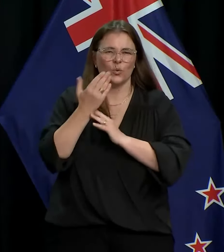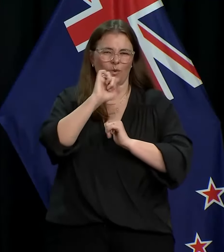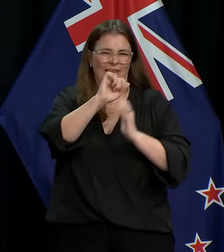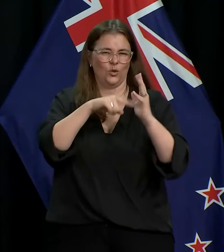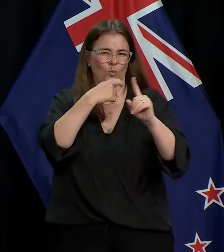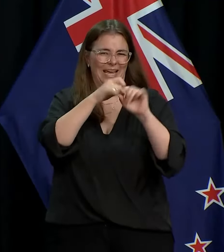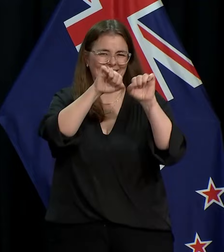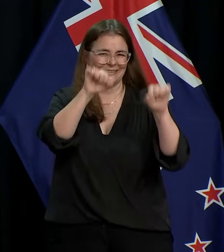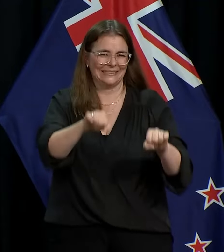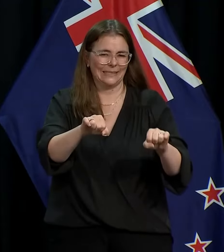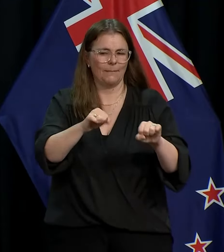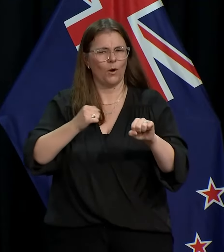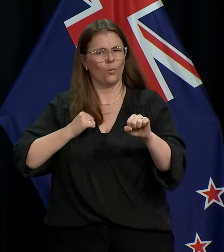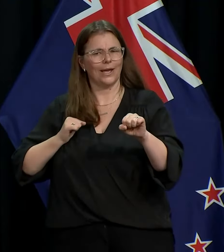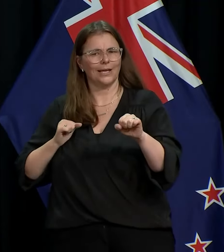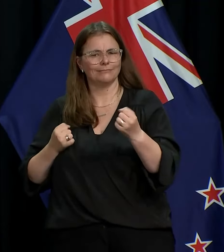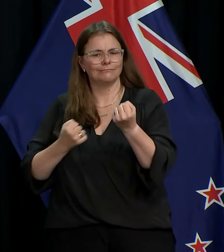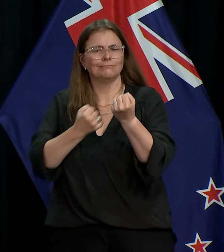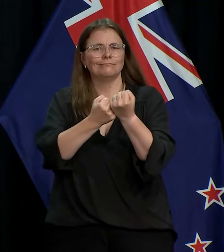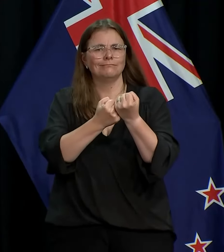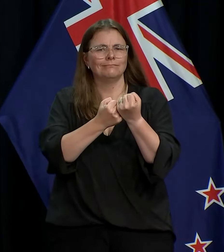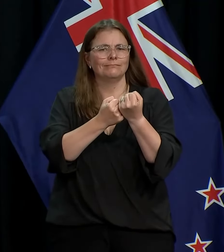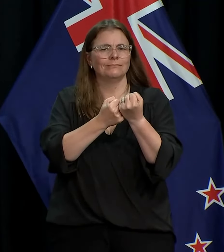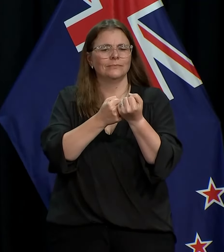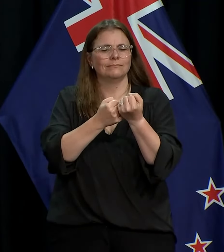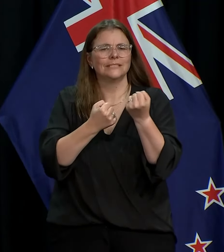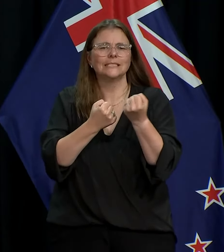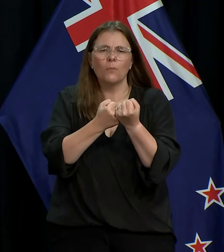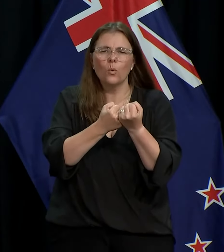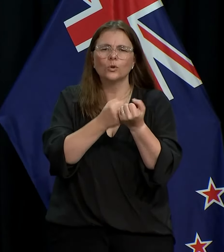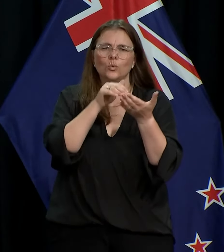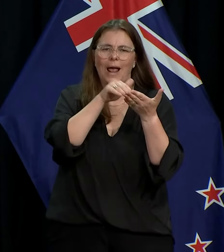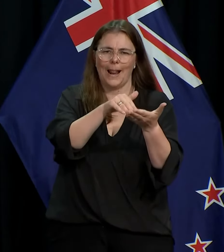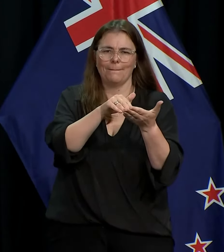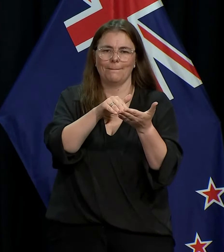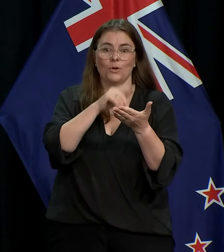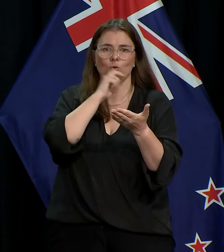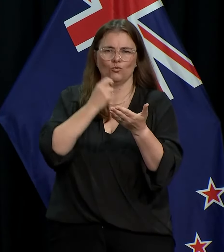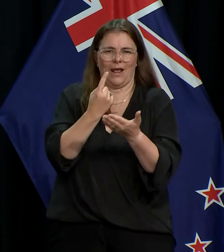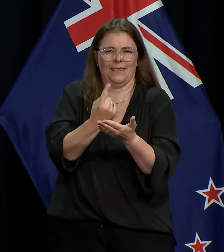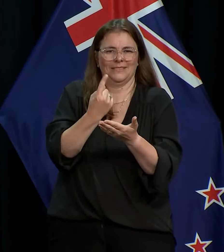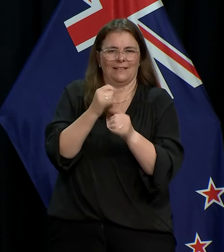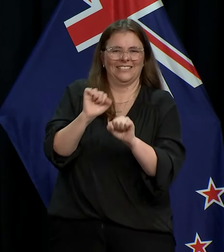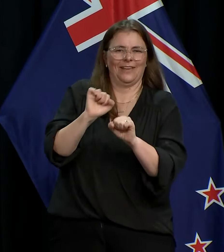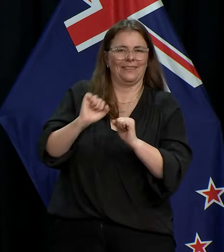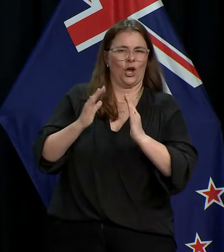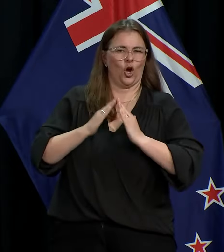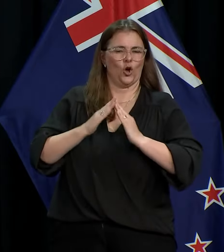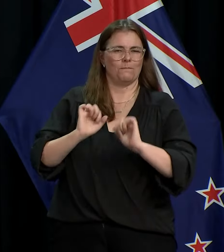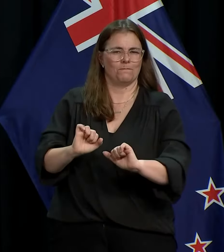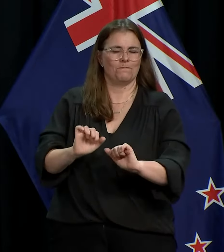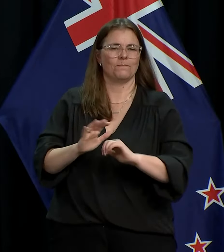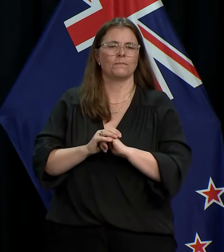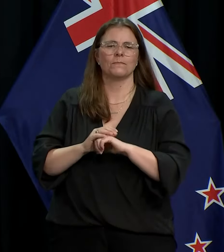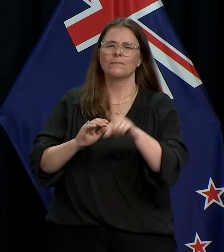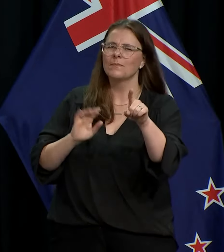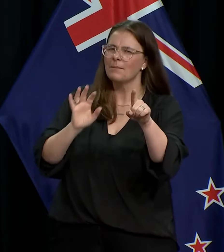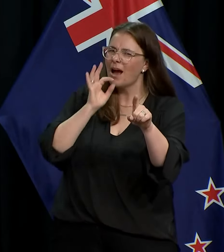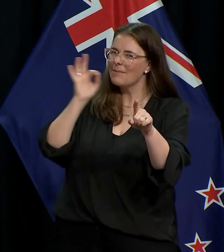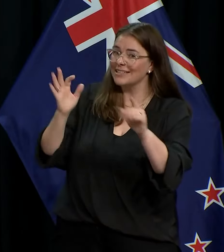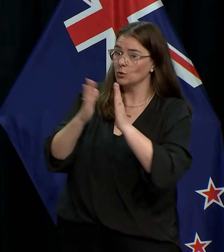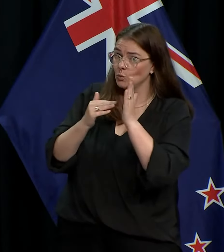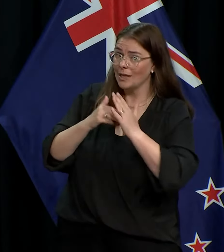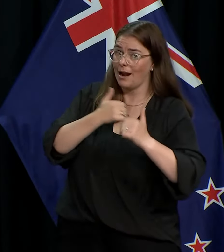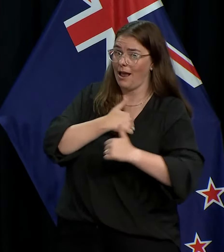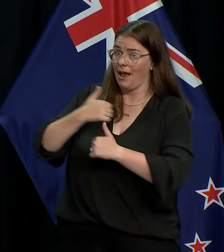UK, that then does contribute directly to the effort by Ukraine to defend their homeland. Sorry, my question is more around us